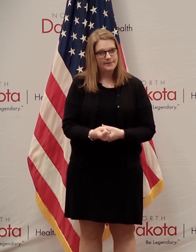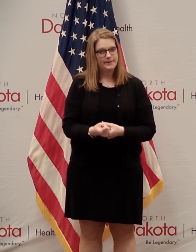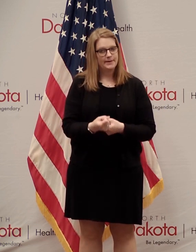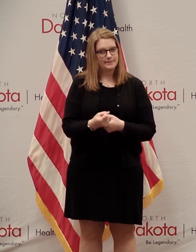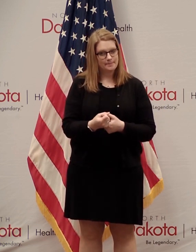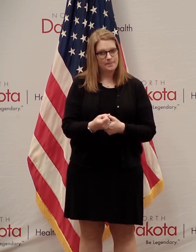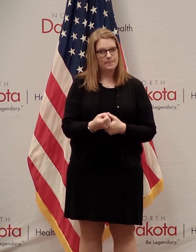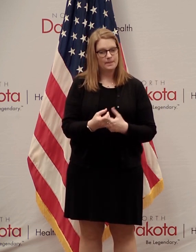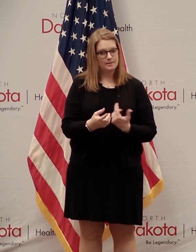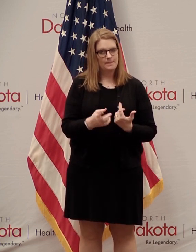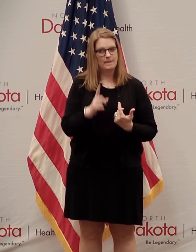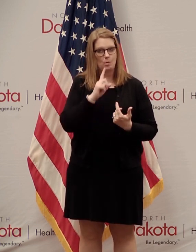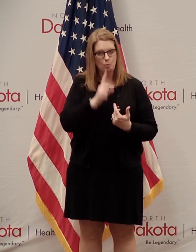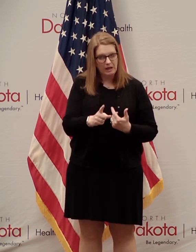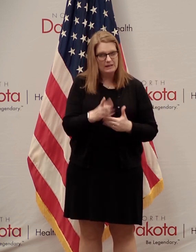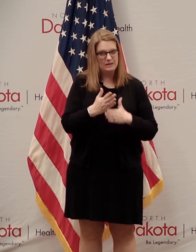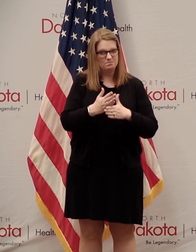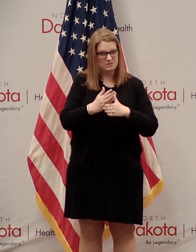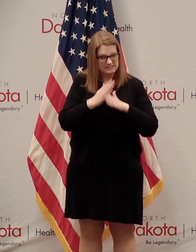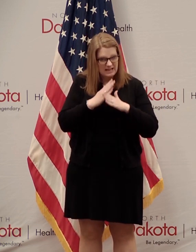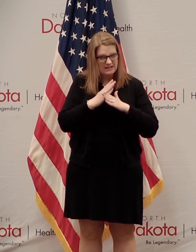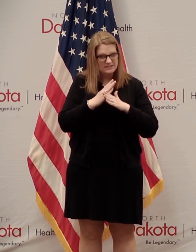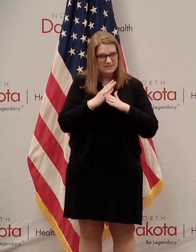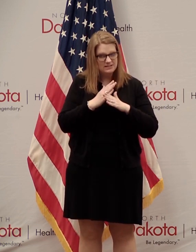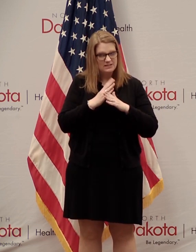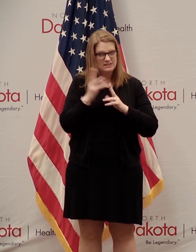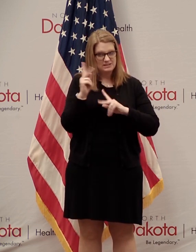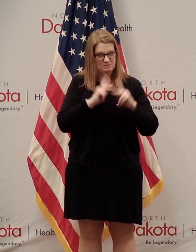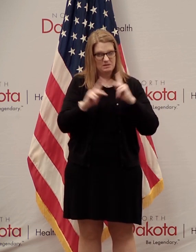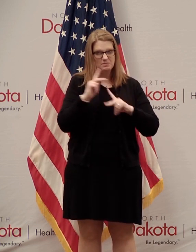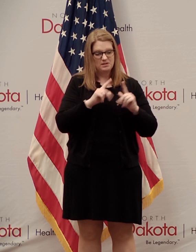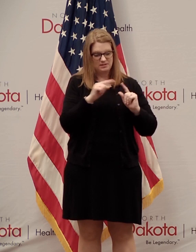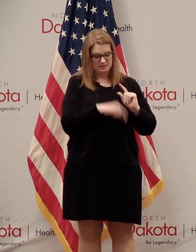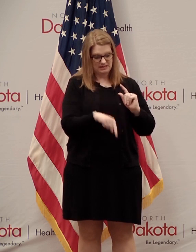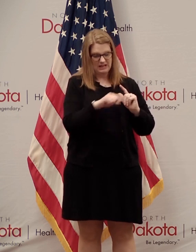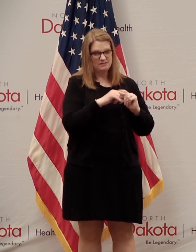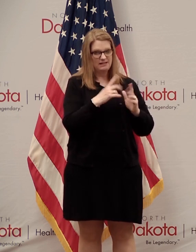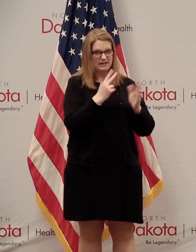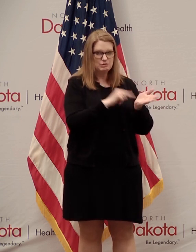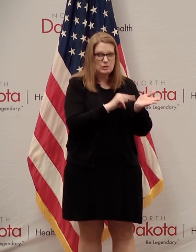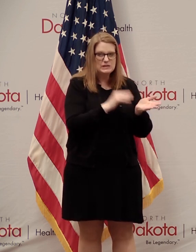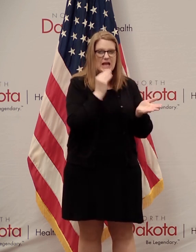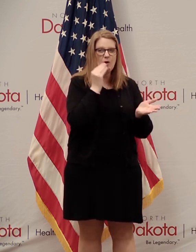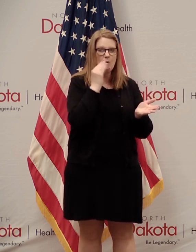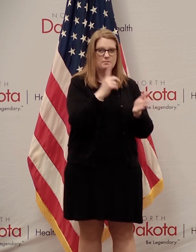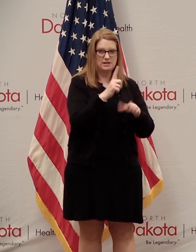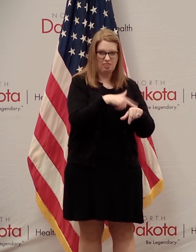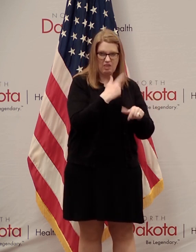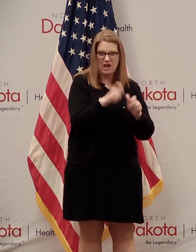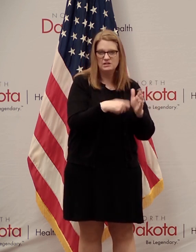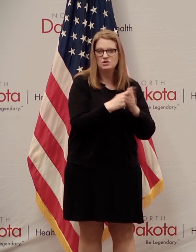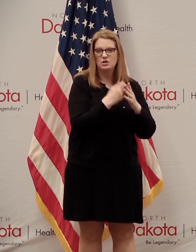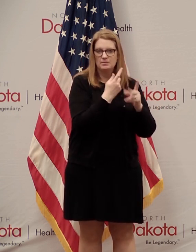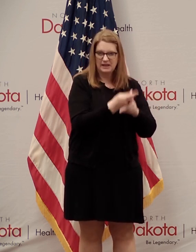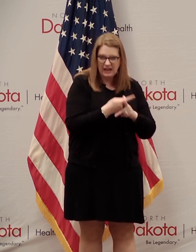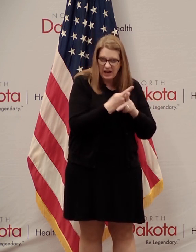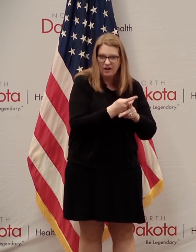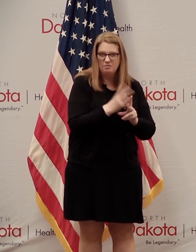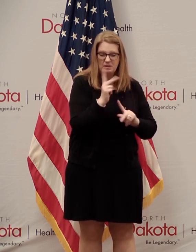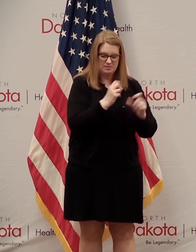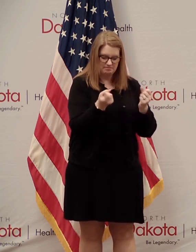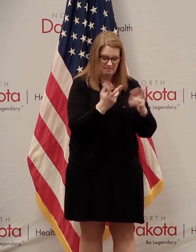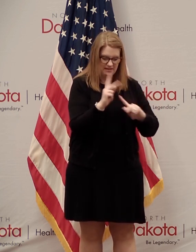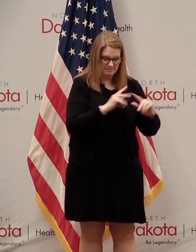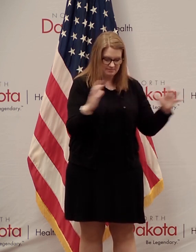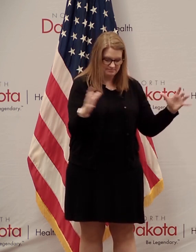to really protect those people that are in long-term care or congregate living situations, then we're taking less risk literally with